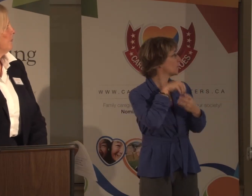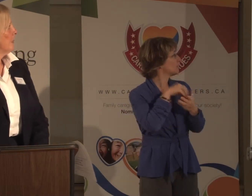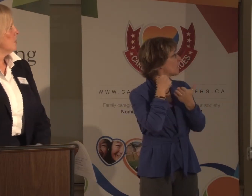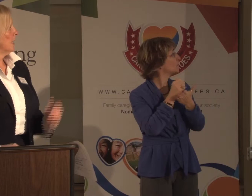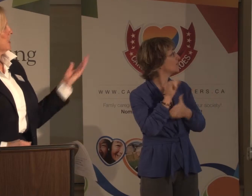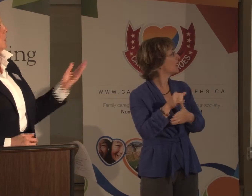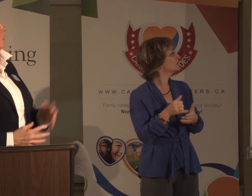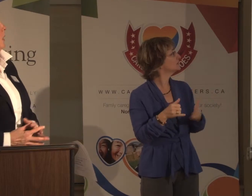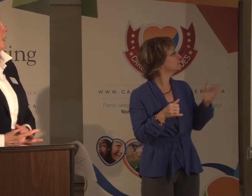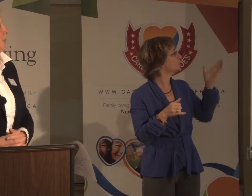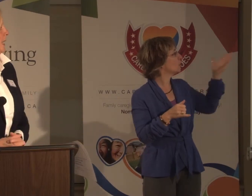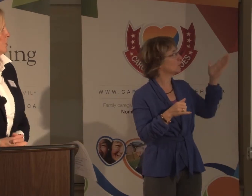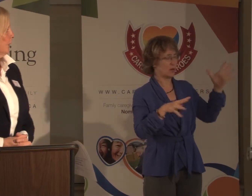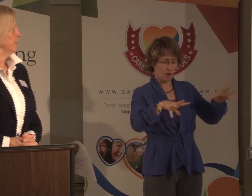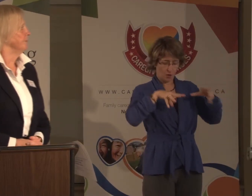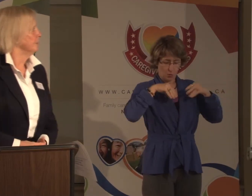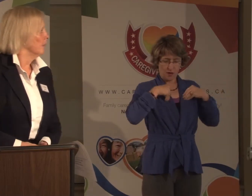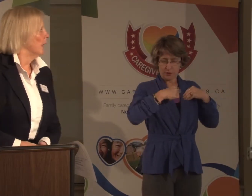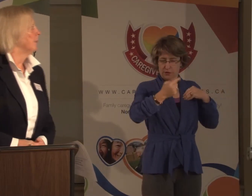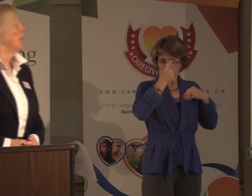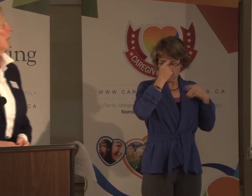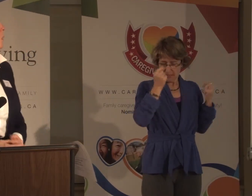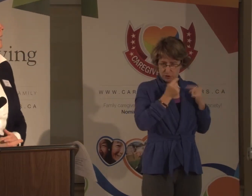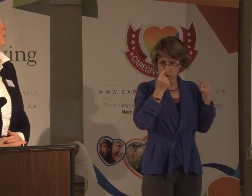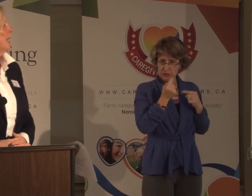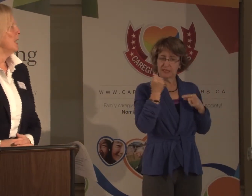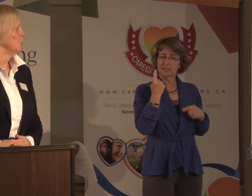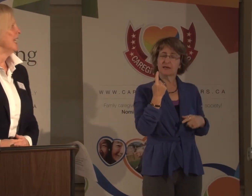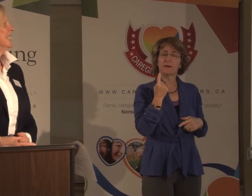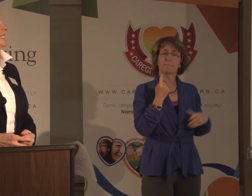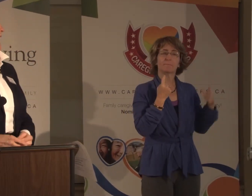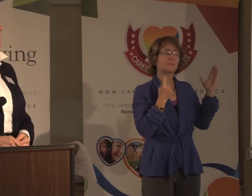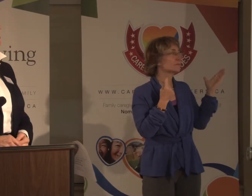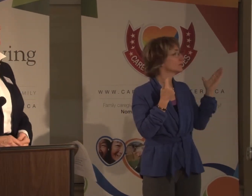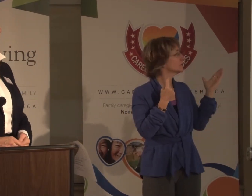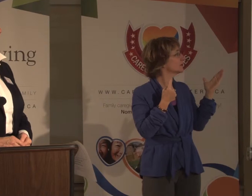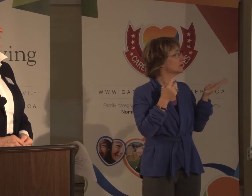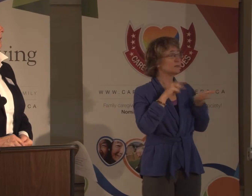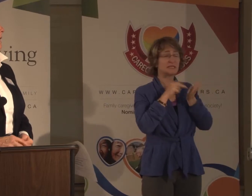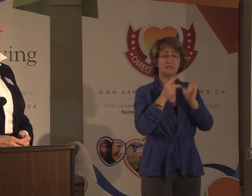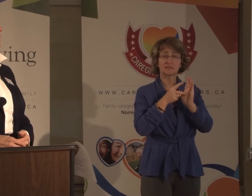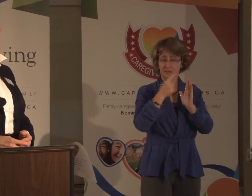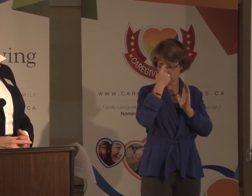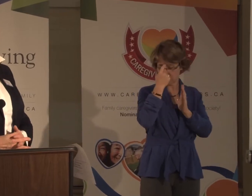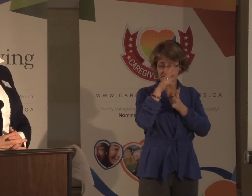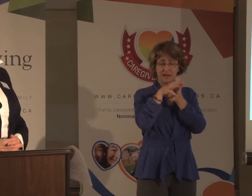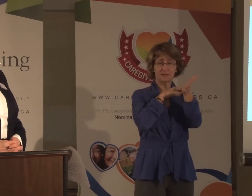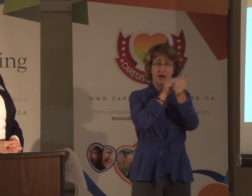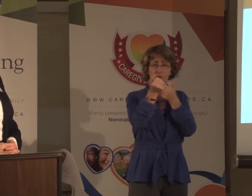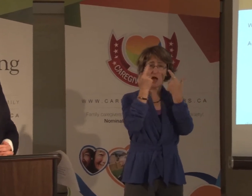So let's look at acquired brain injury. Acquired brain injury is damage to the brain that